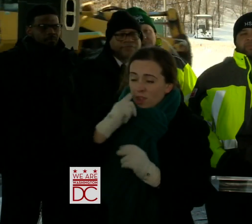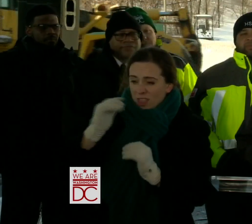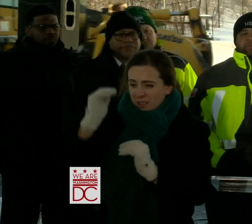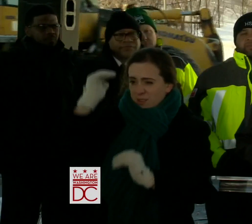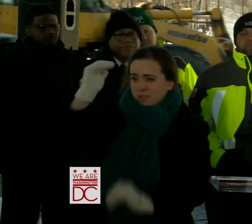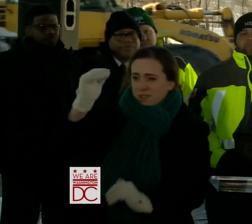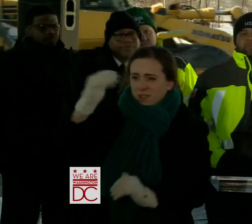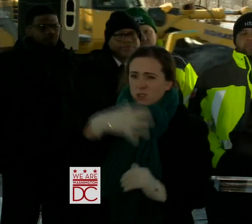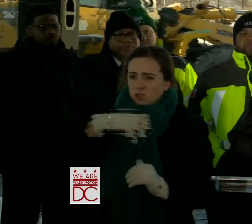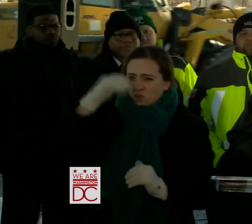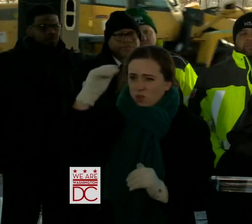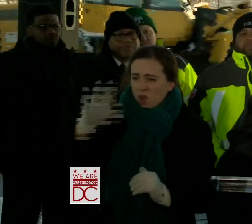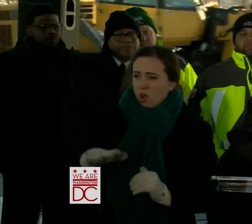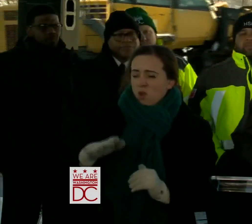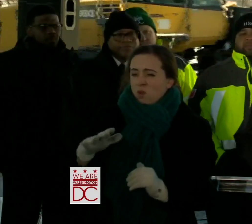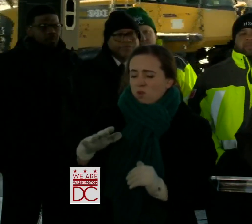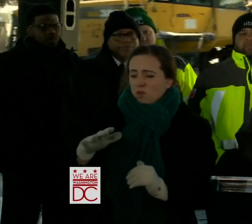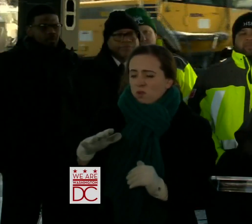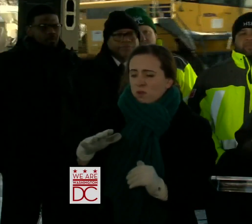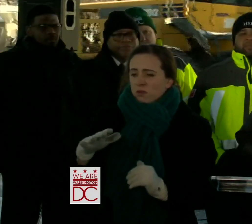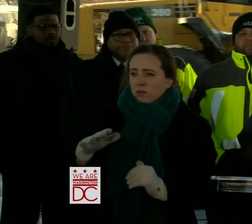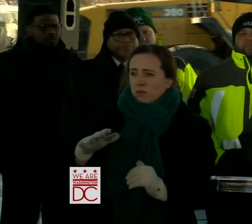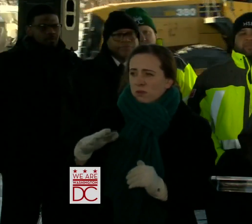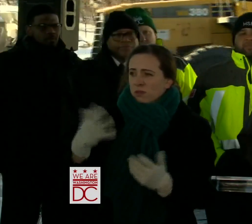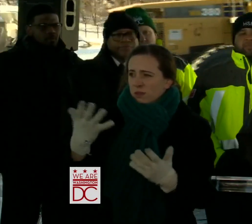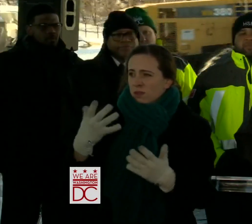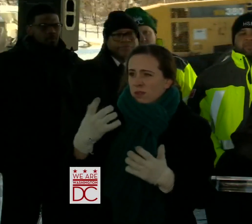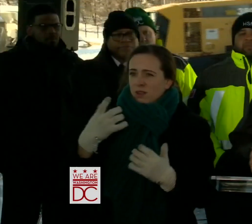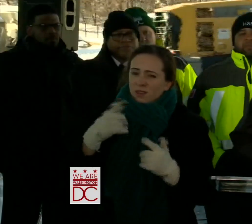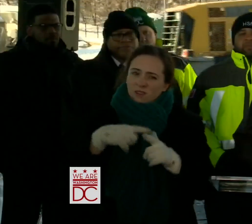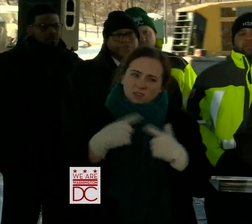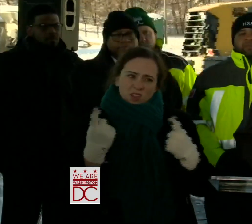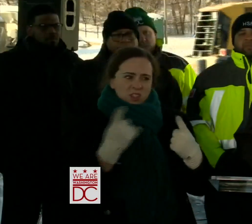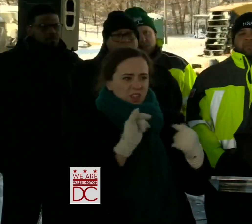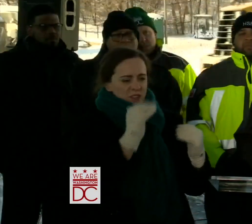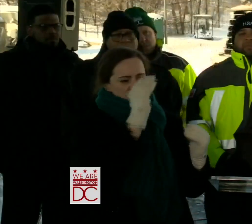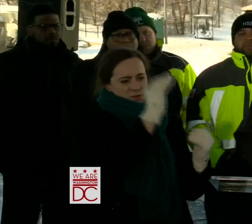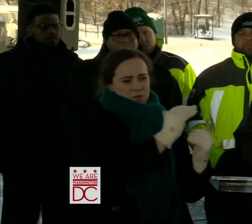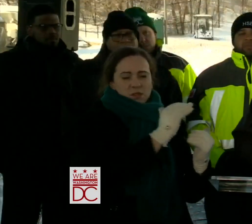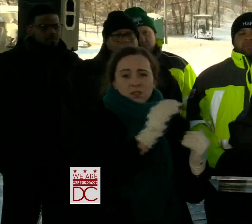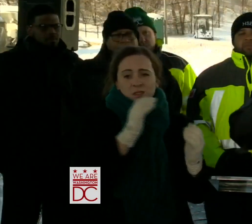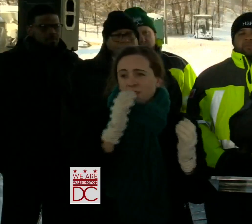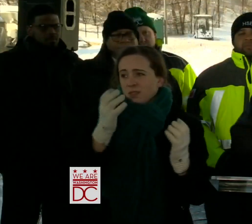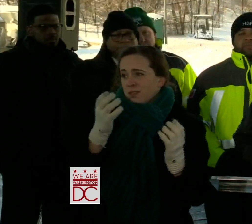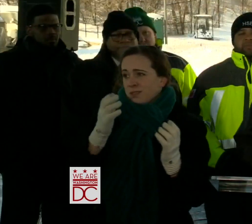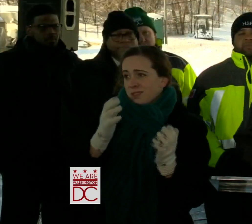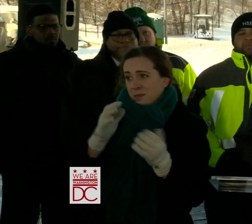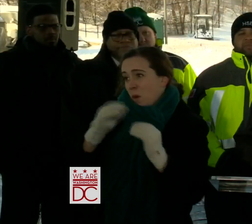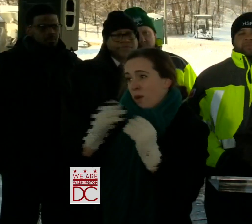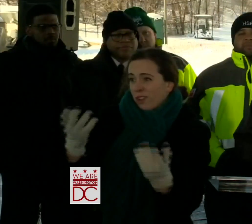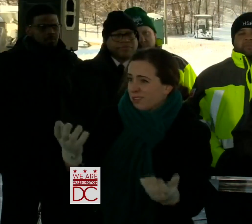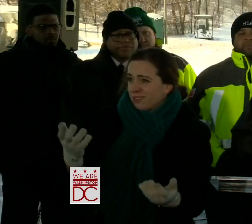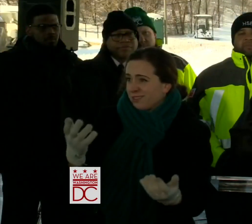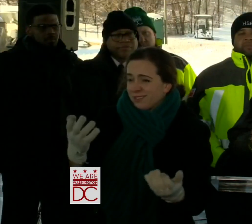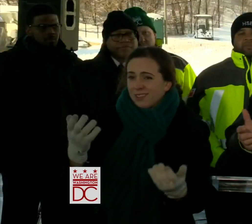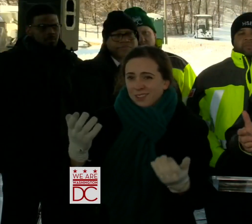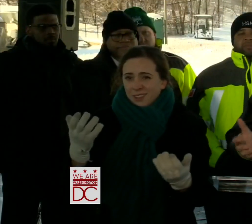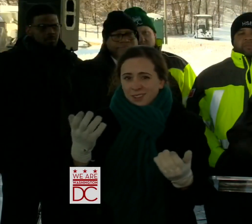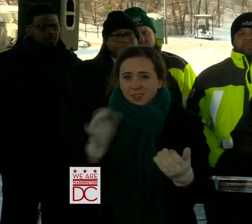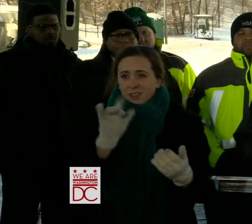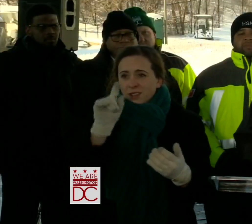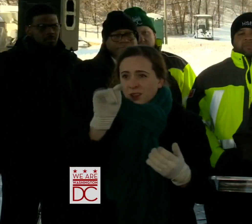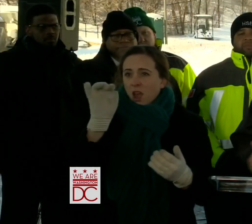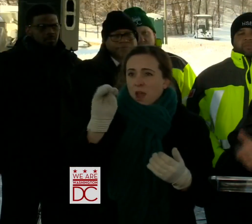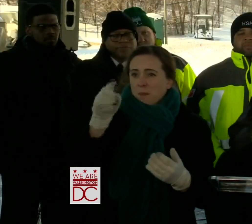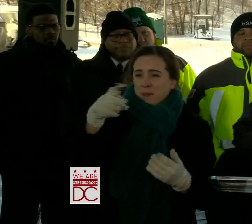snow gives us, vice what maybe a foot of snow, more volume. As Tom mentioned,